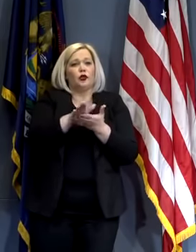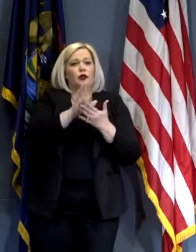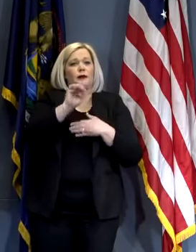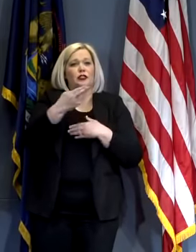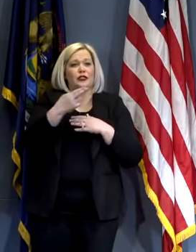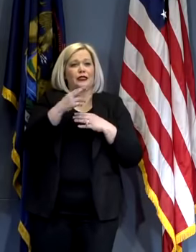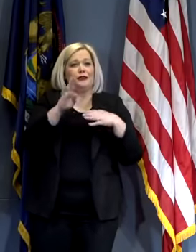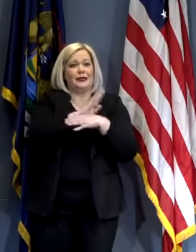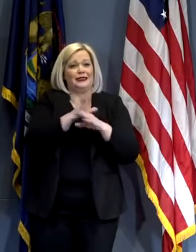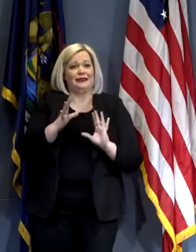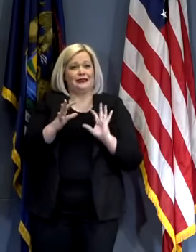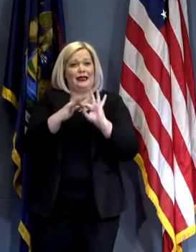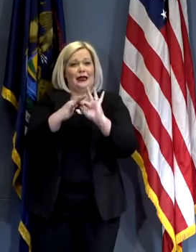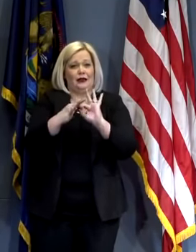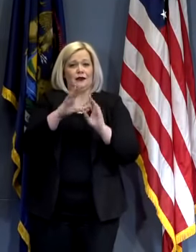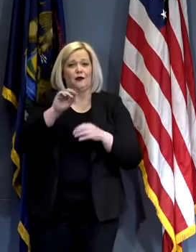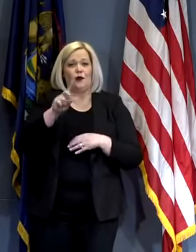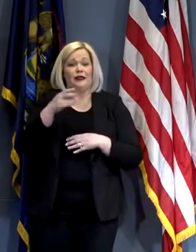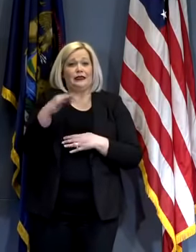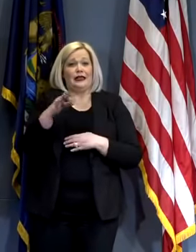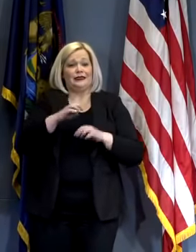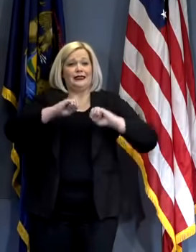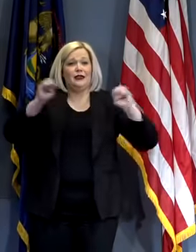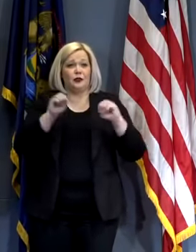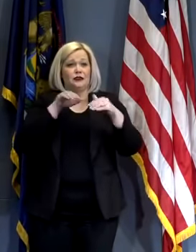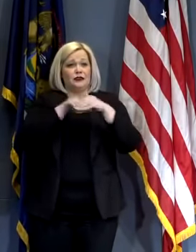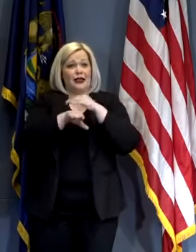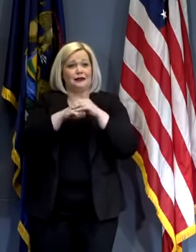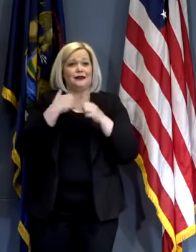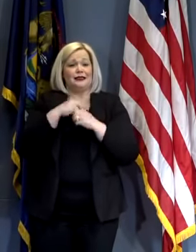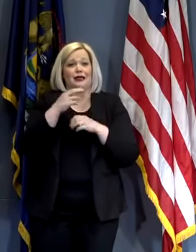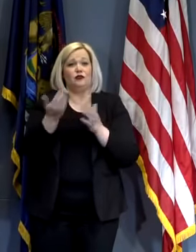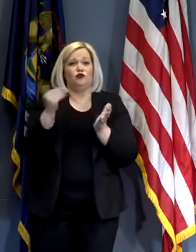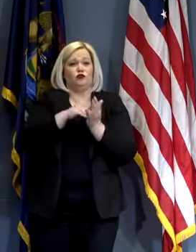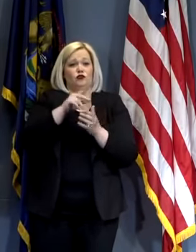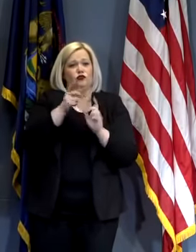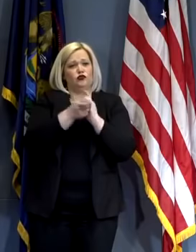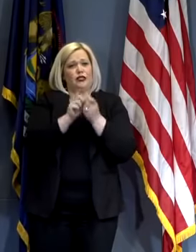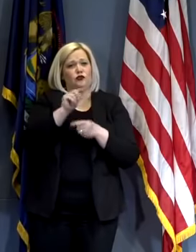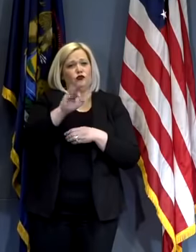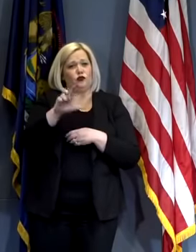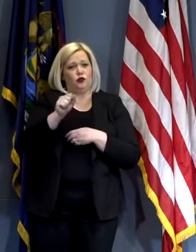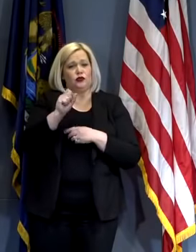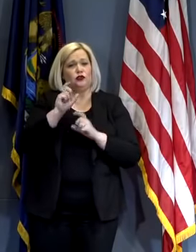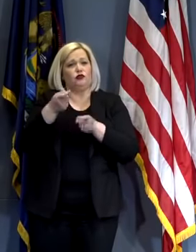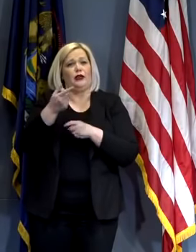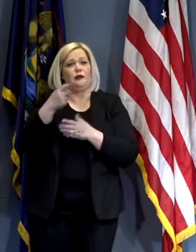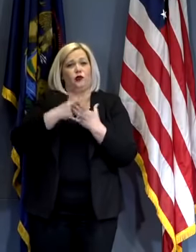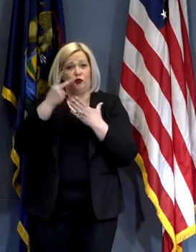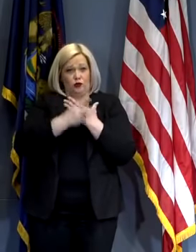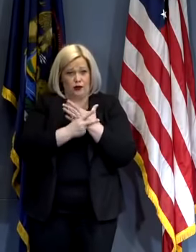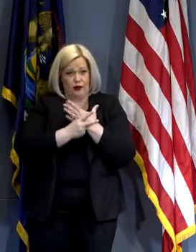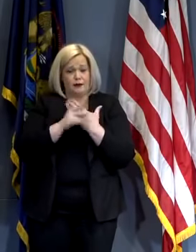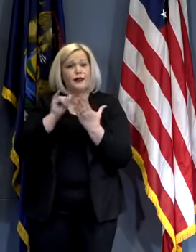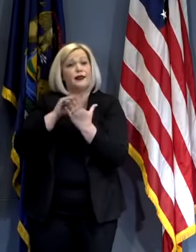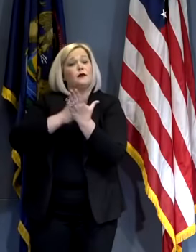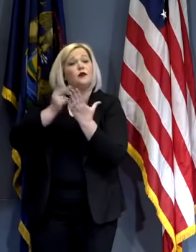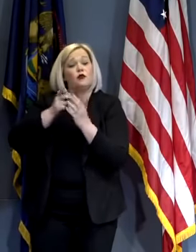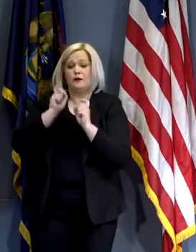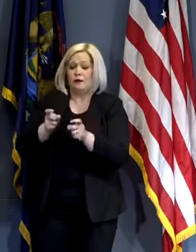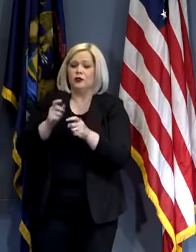Connect COVID-19 Emergency Access and Retooling Grants Program. The program is providing funding